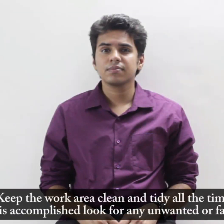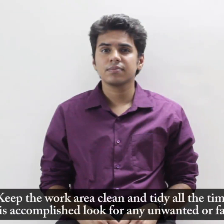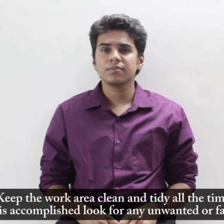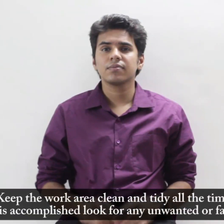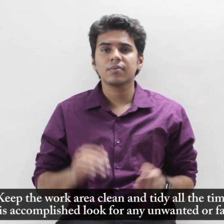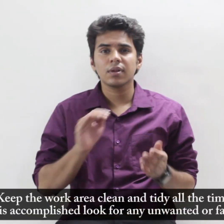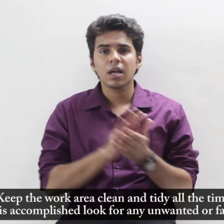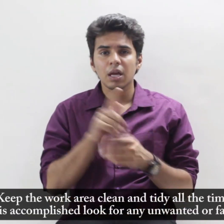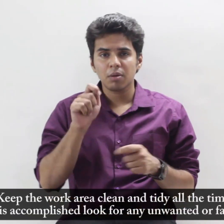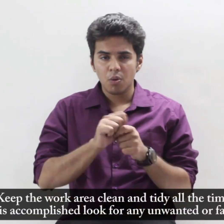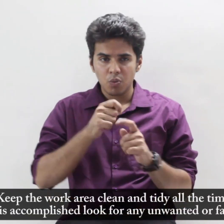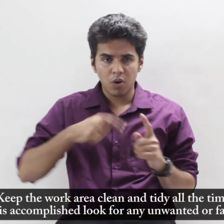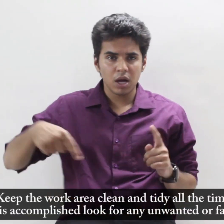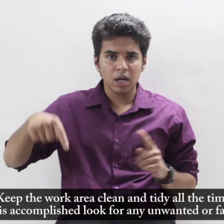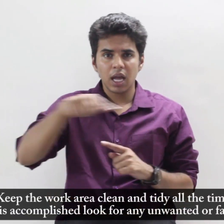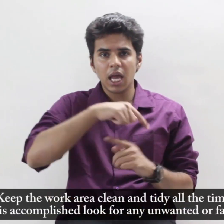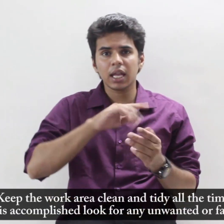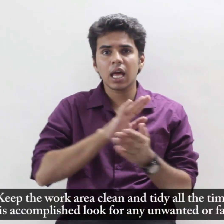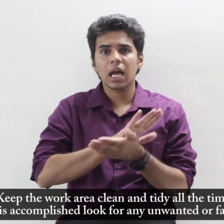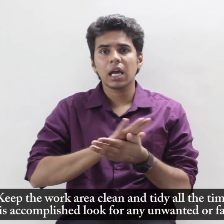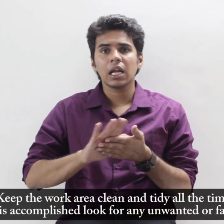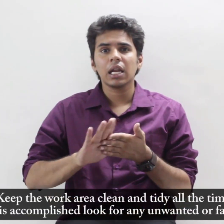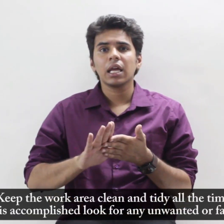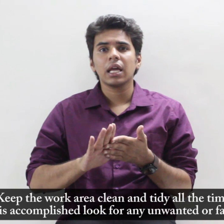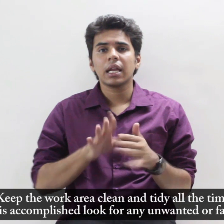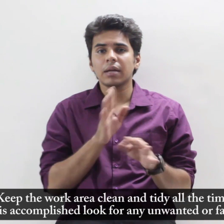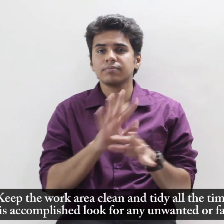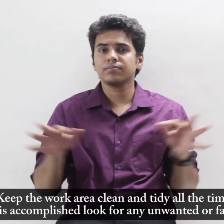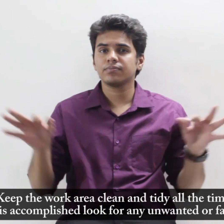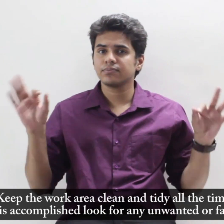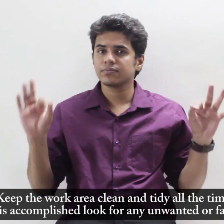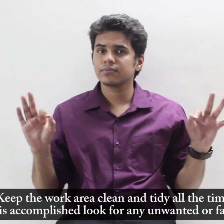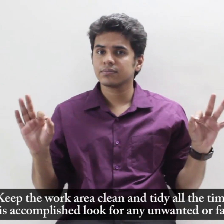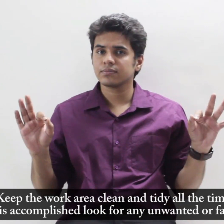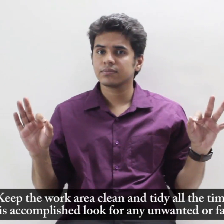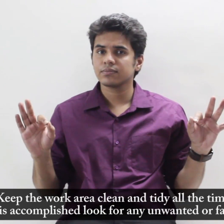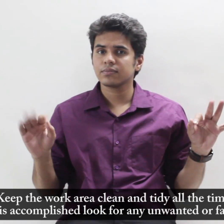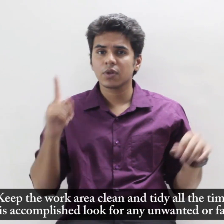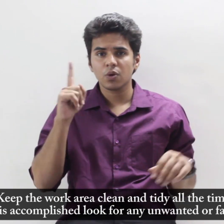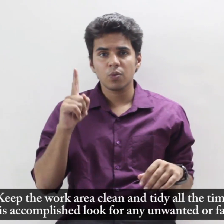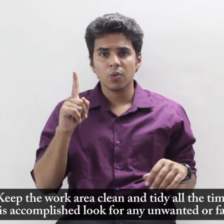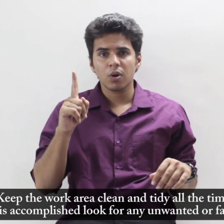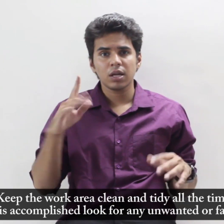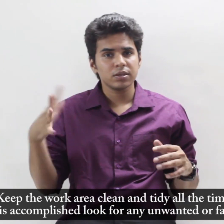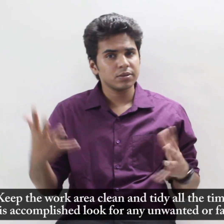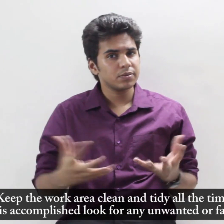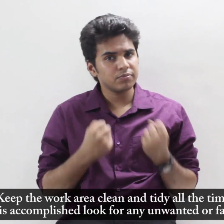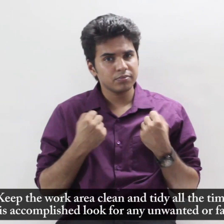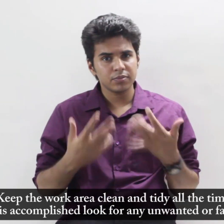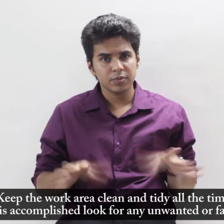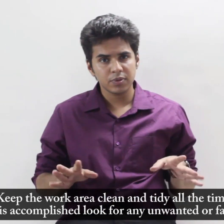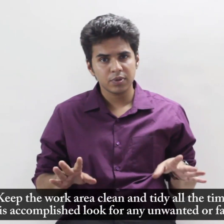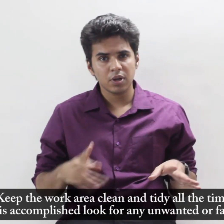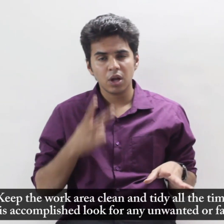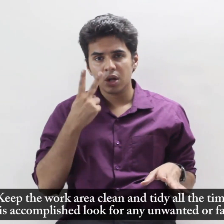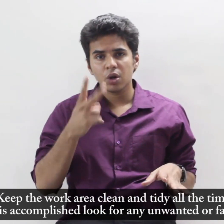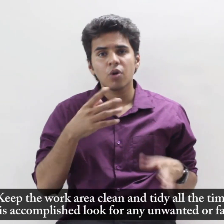Keep the work area clean and tidy all the time. Once this is accomplished, look for any unwanted or faulty